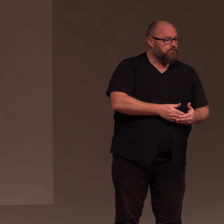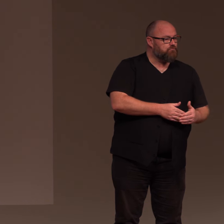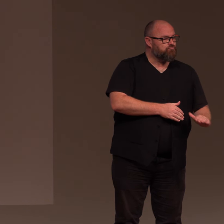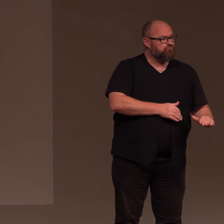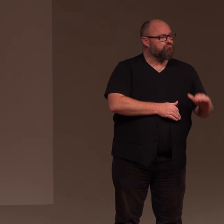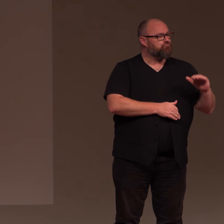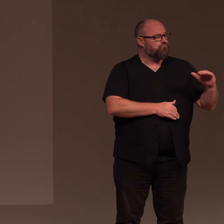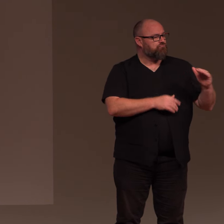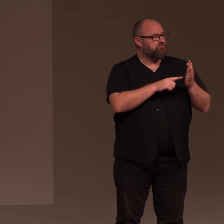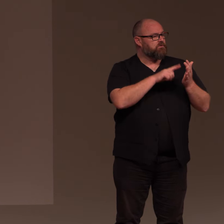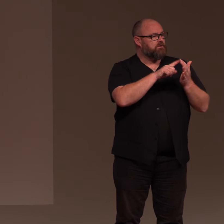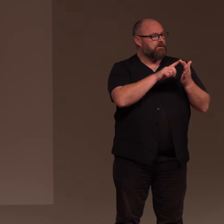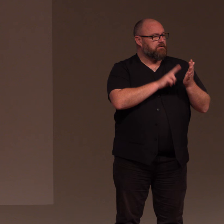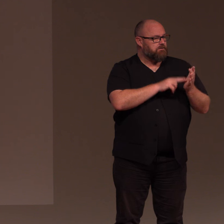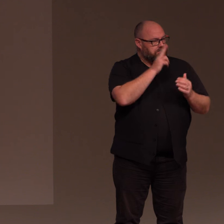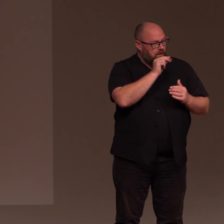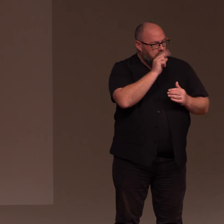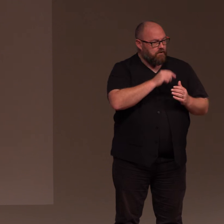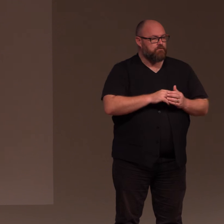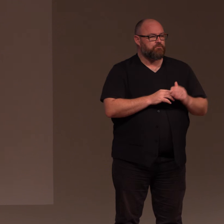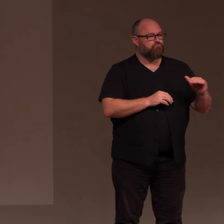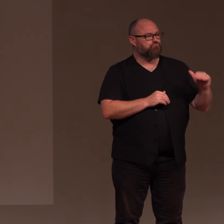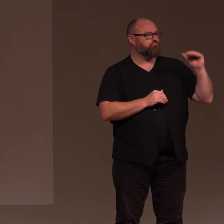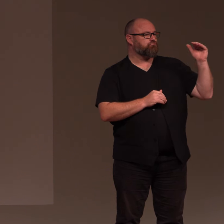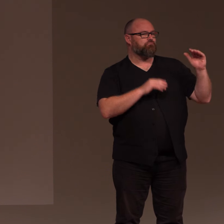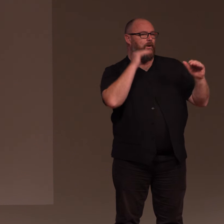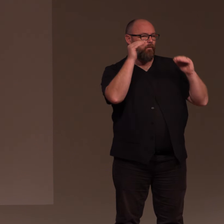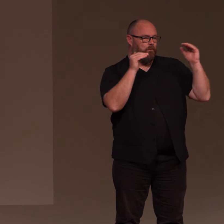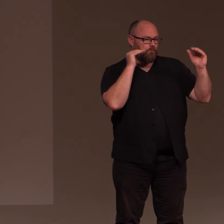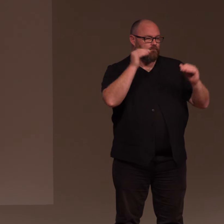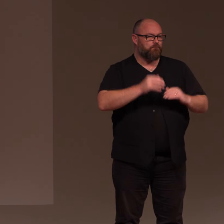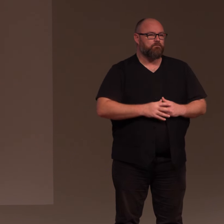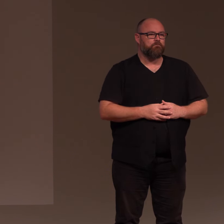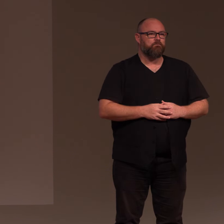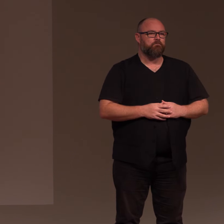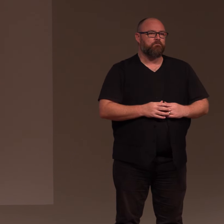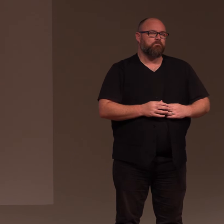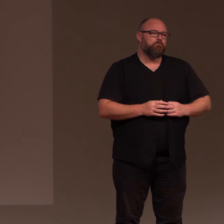teenagers, young people, to adults, to